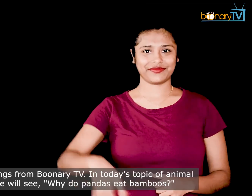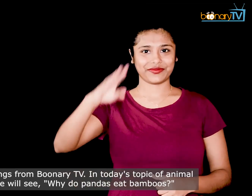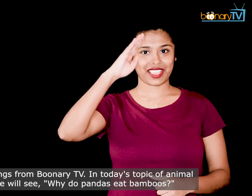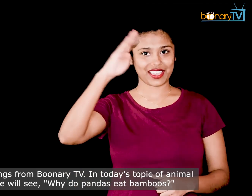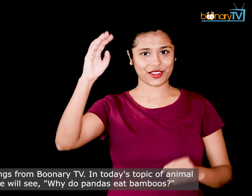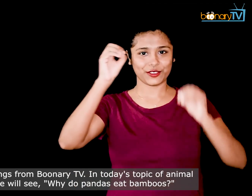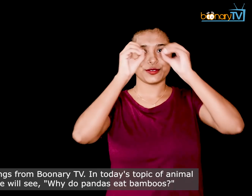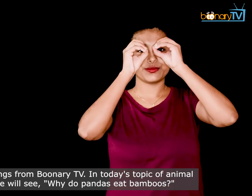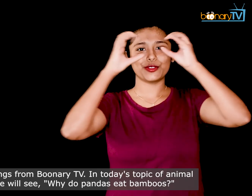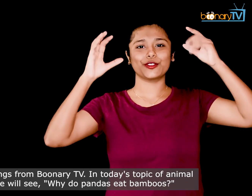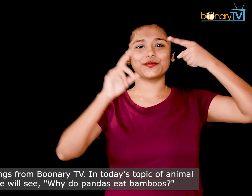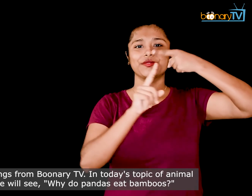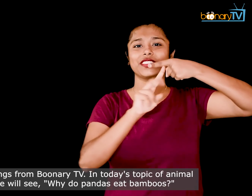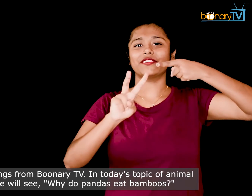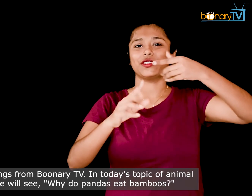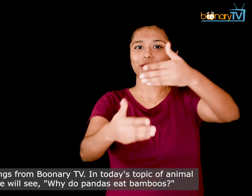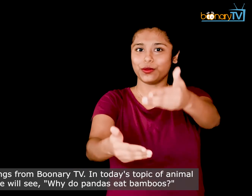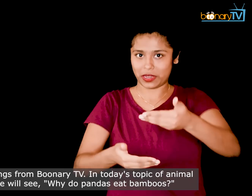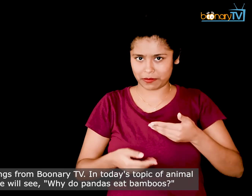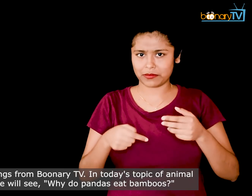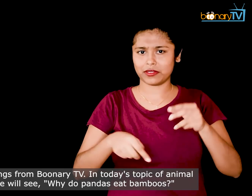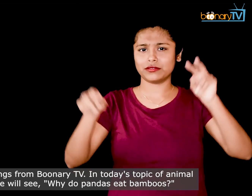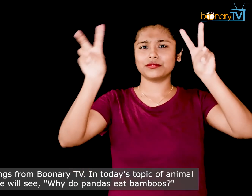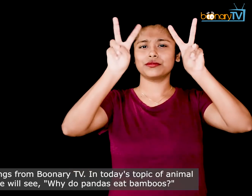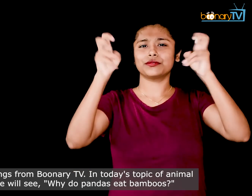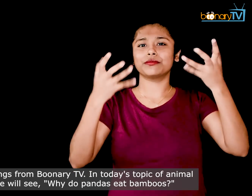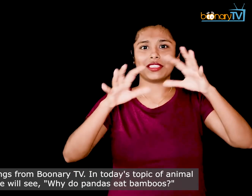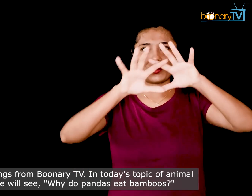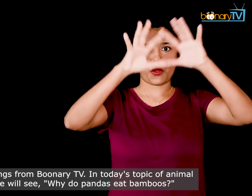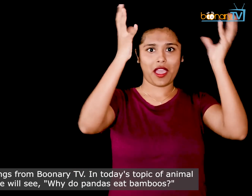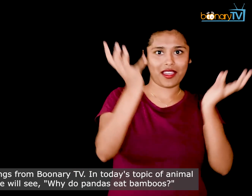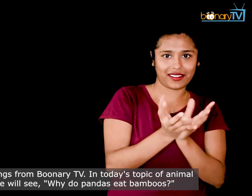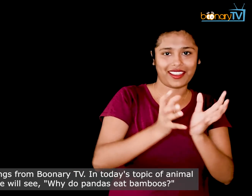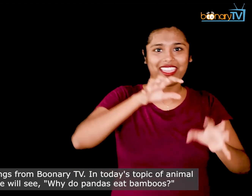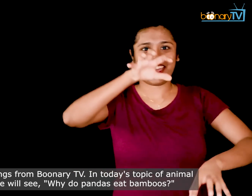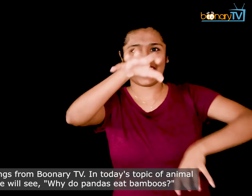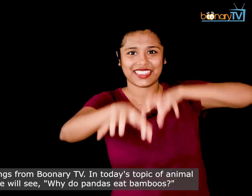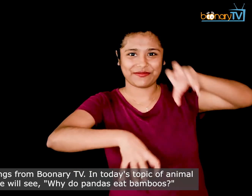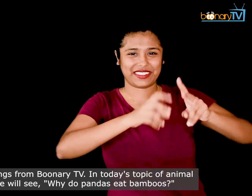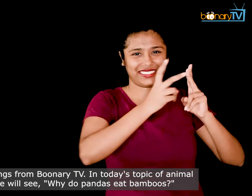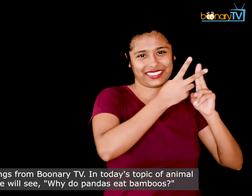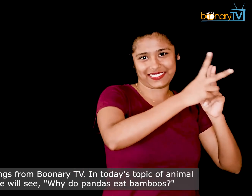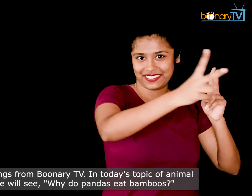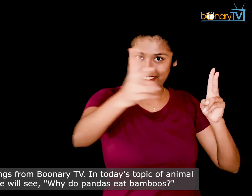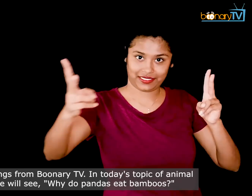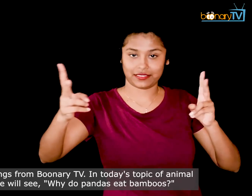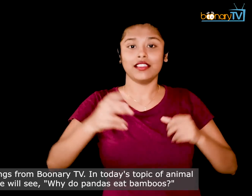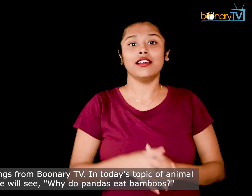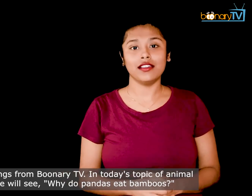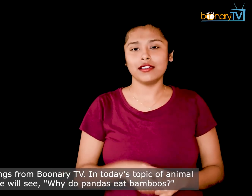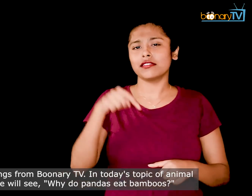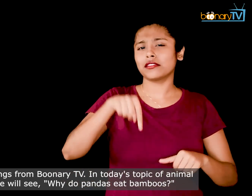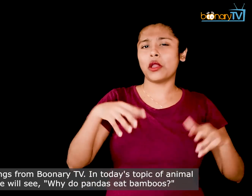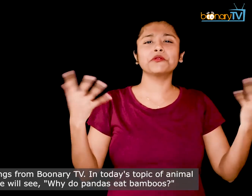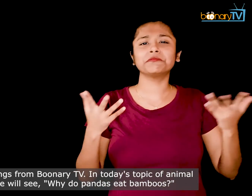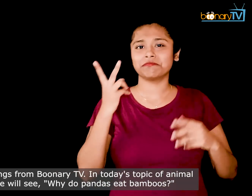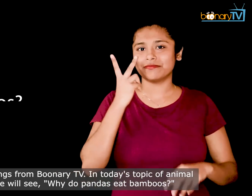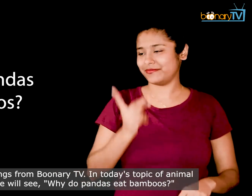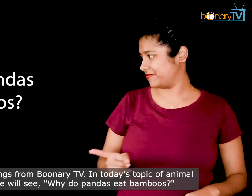Hello, greetings from Booneri TV. In today's topic of Animal World, we